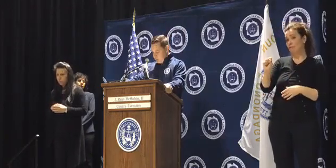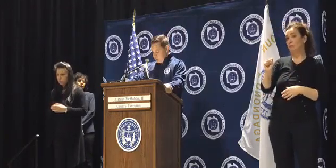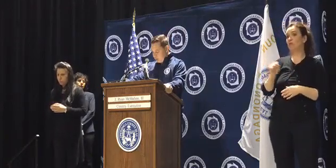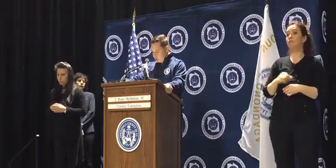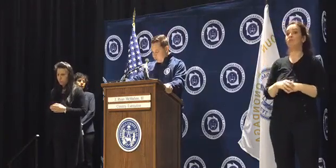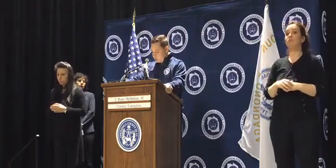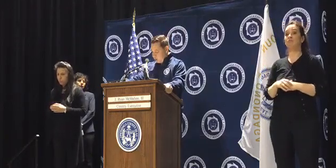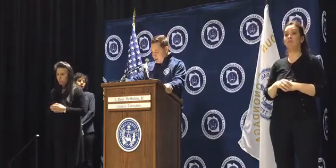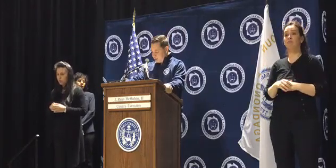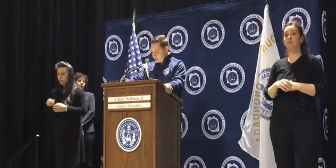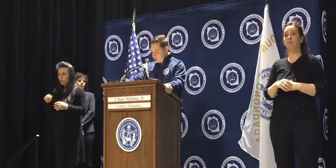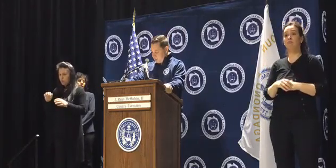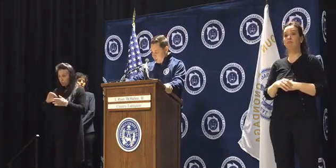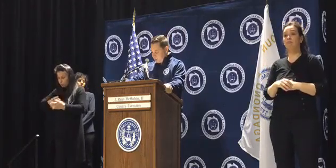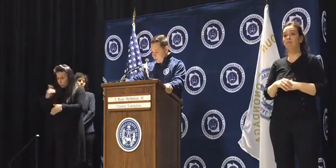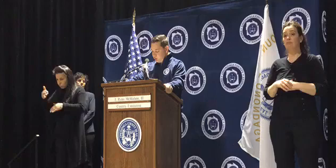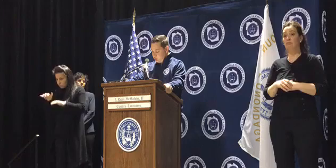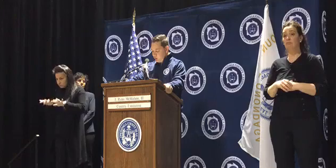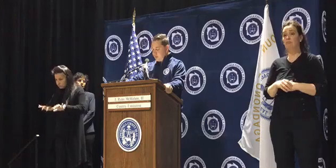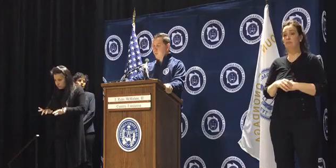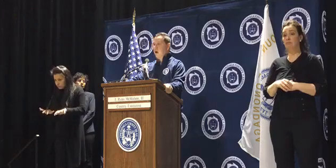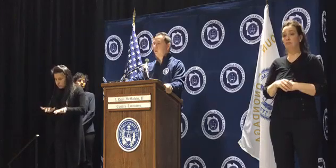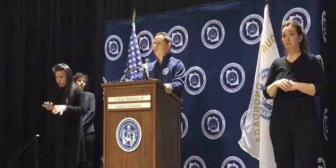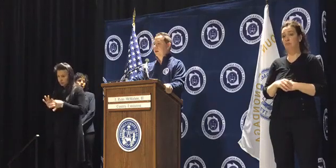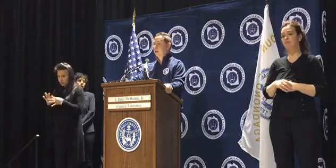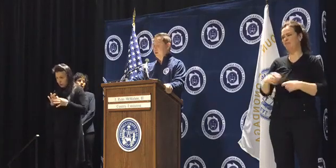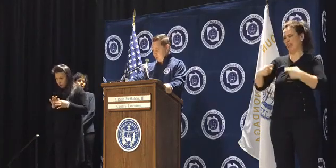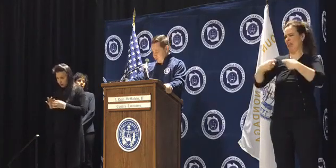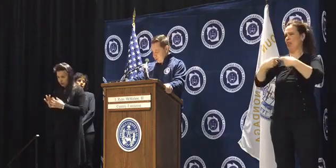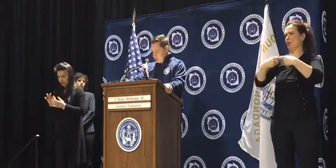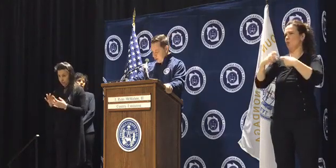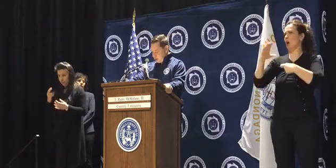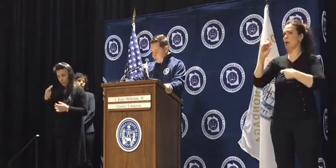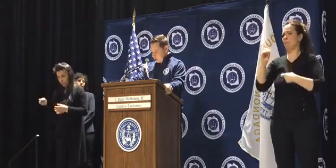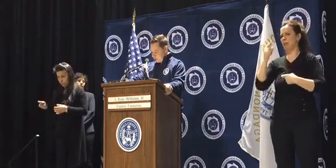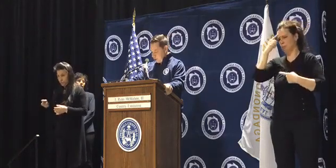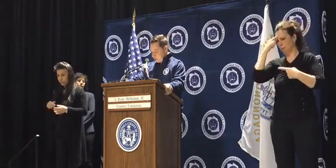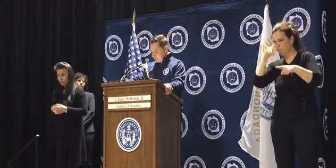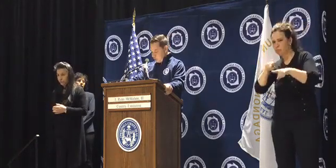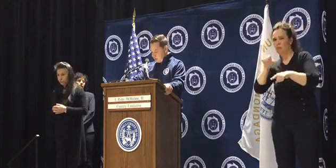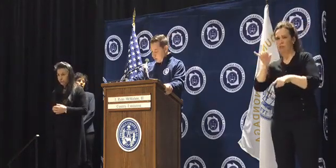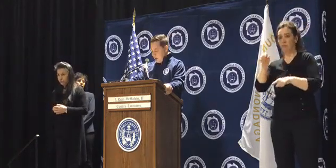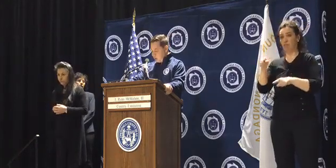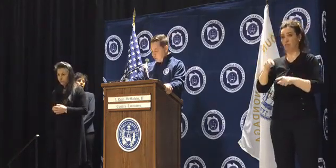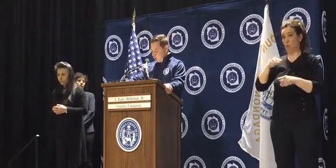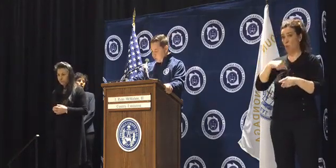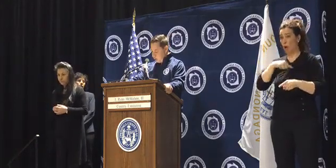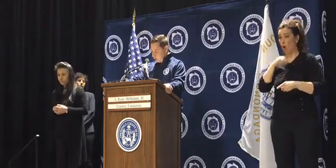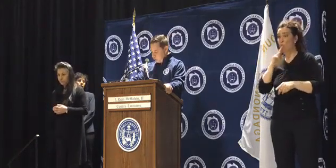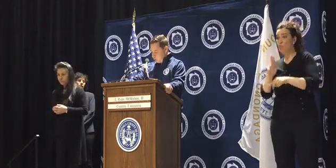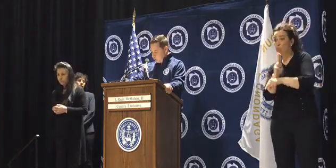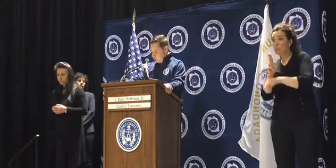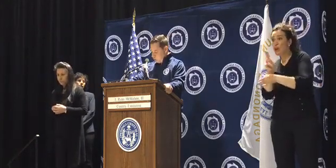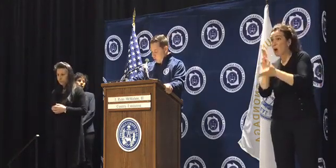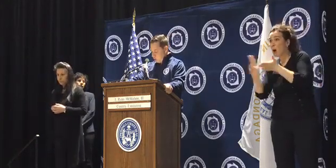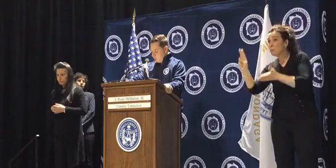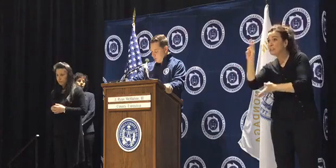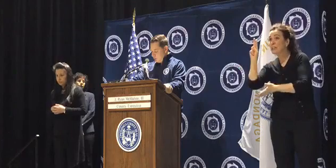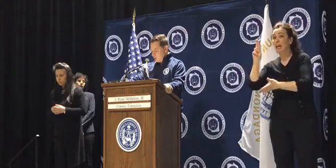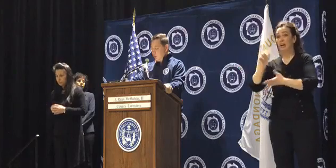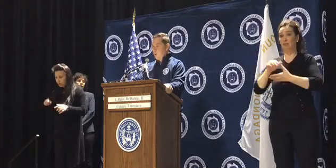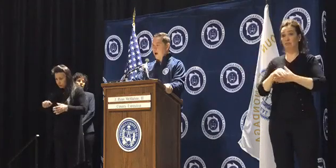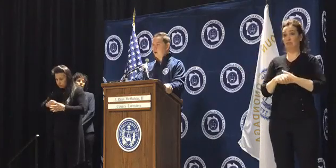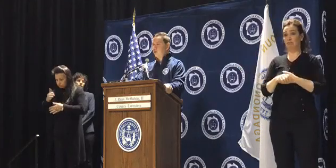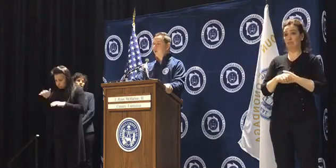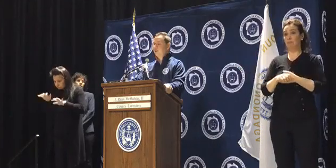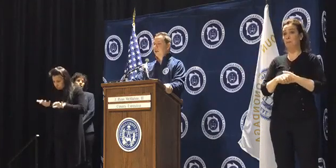Microsoft. This digital alliance at this point is being utilized by Upstate, and Microsoft has created an algorithm and a tool where people